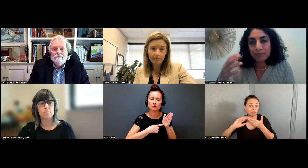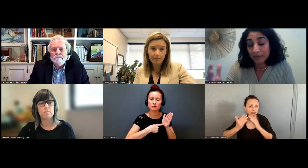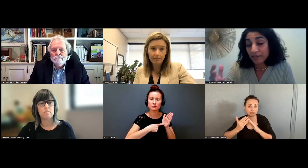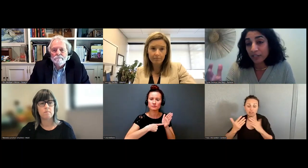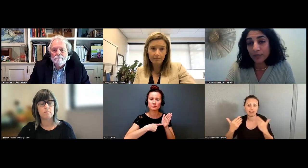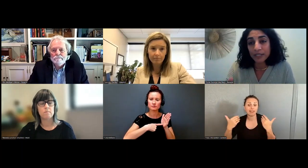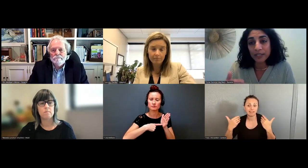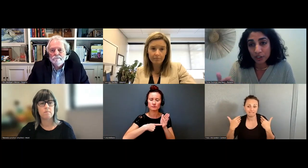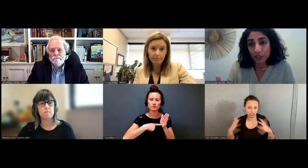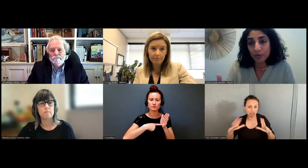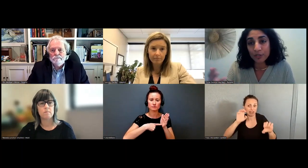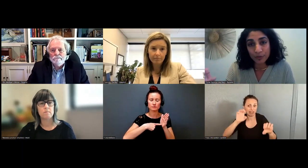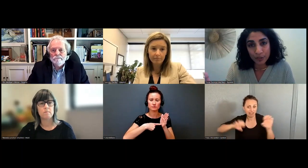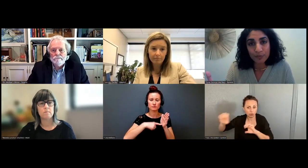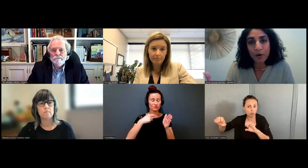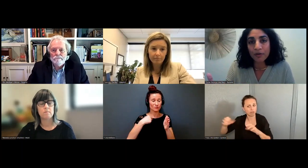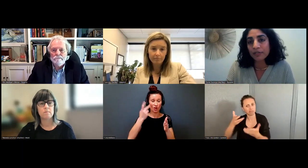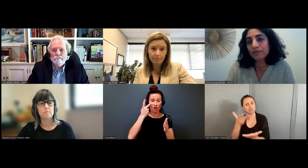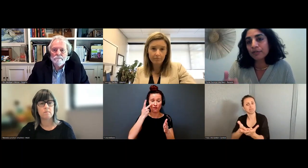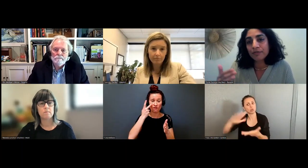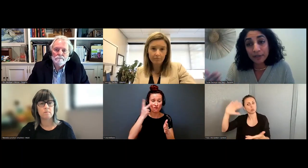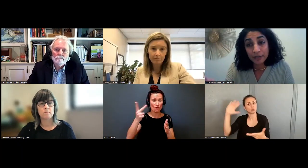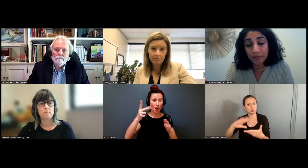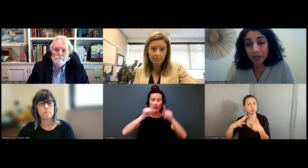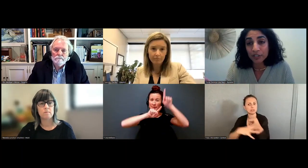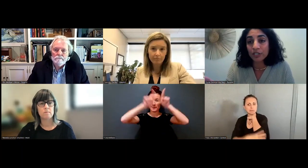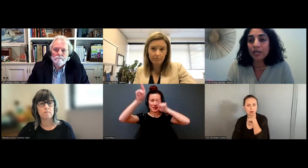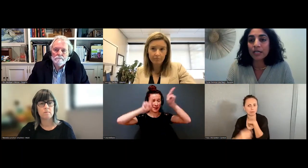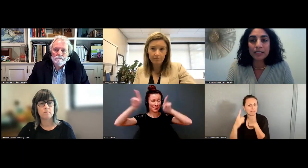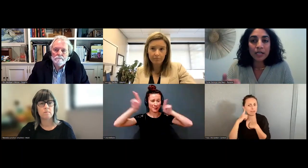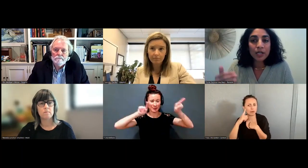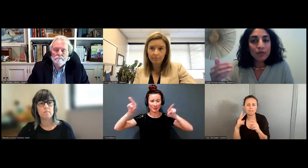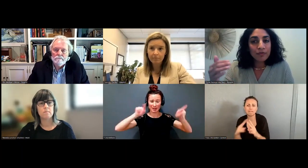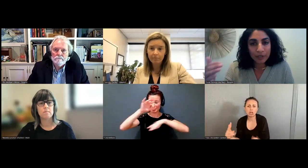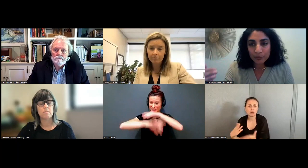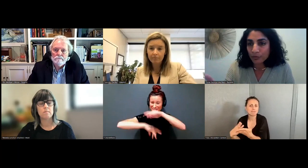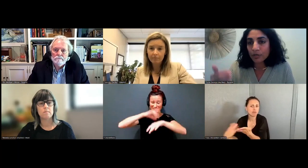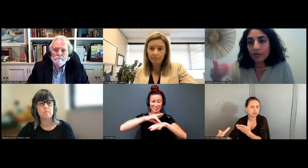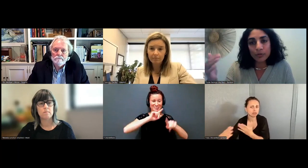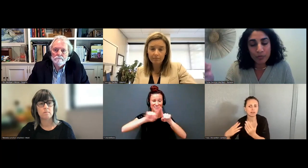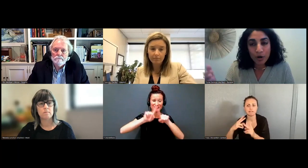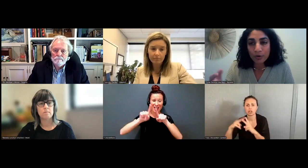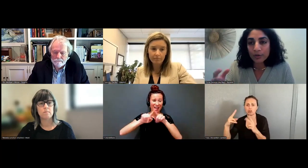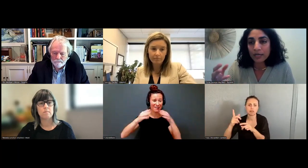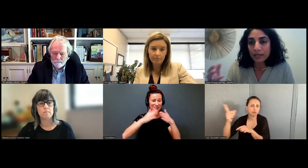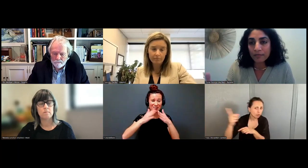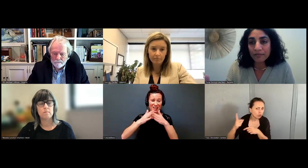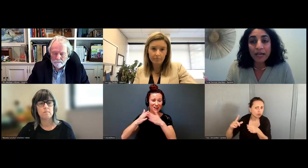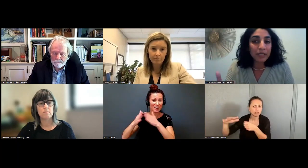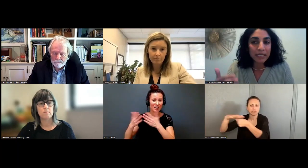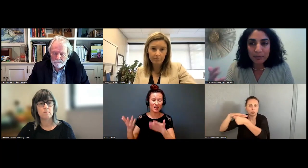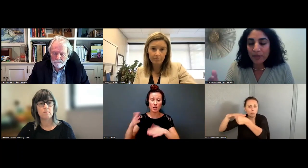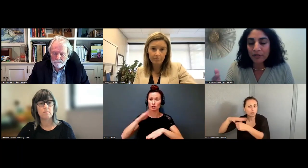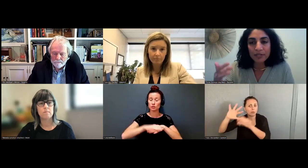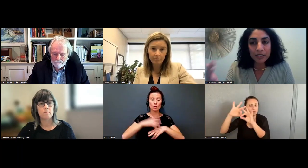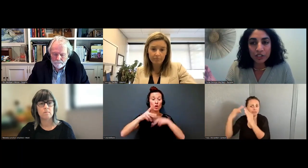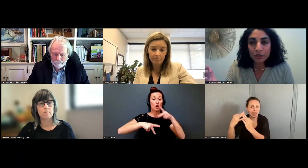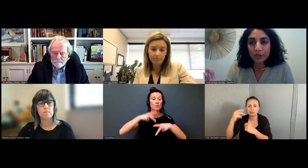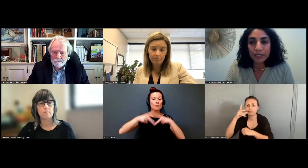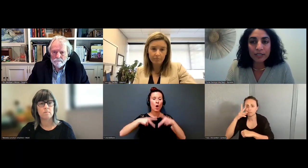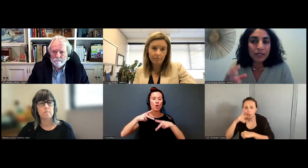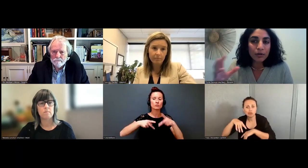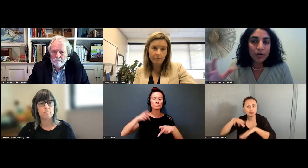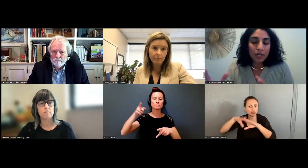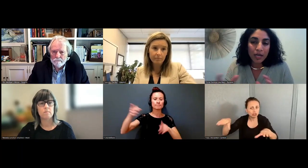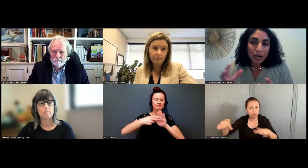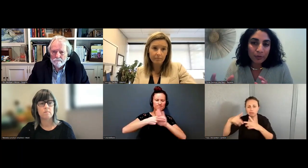that have been evaluated and shown to reduce poverty for very marginalized, very rural, remote families, mothers, and